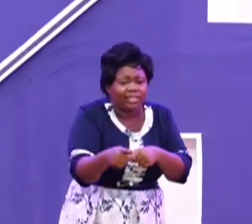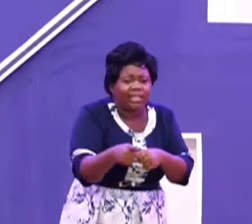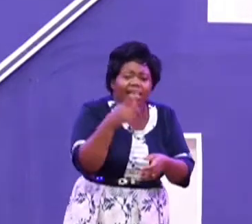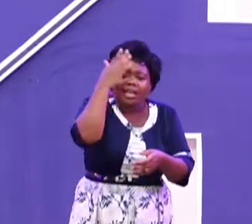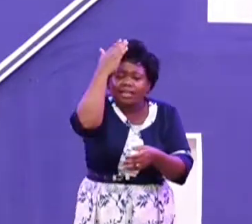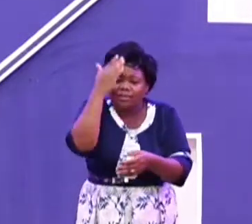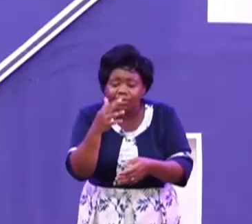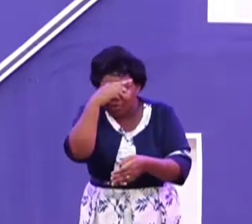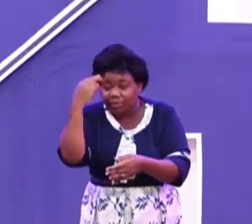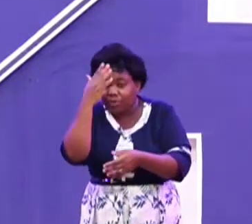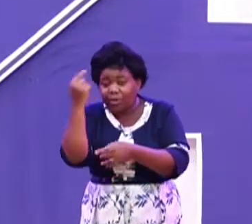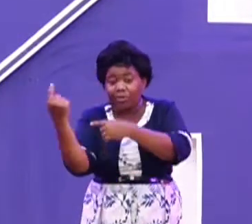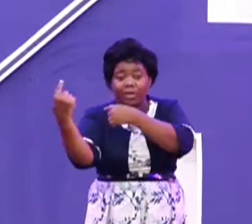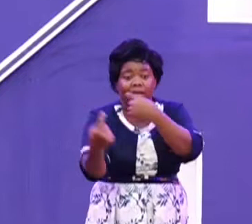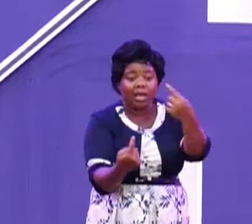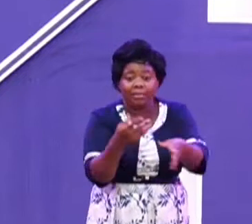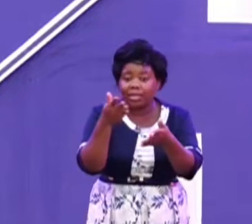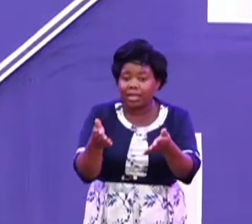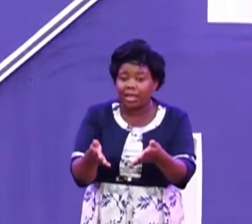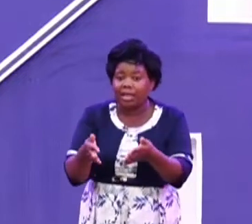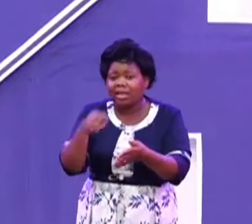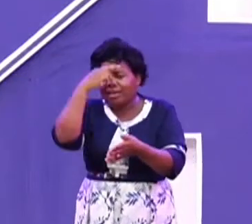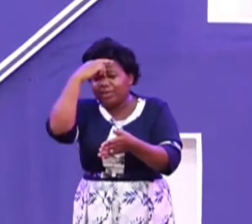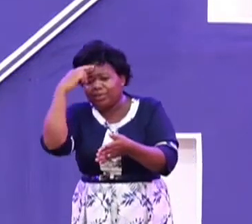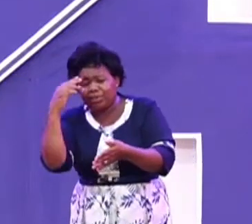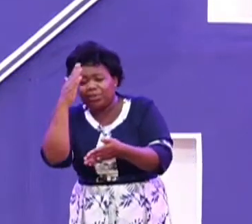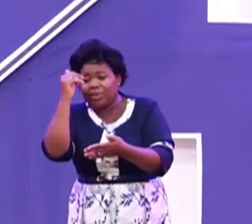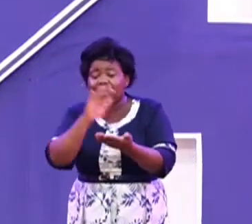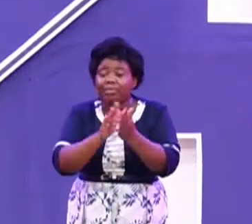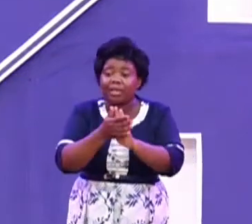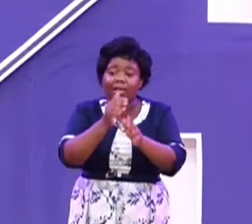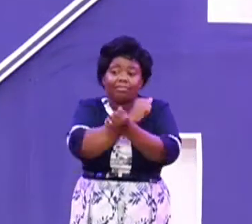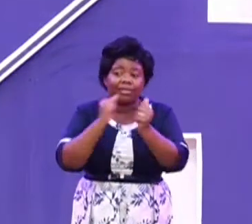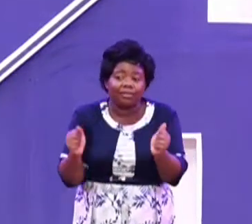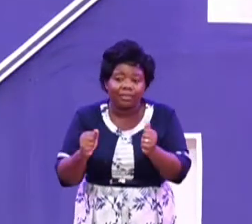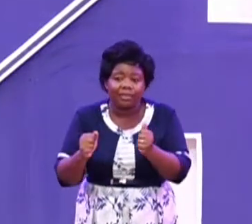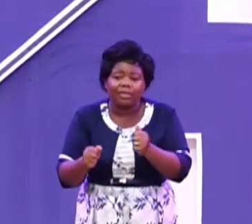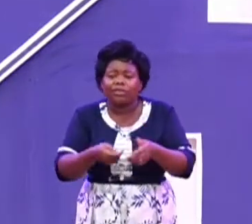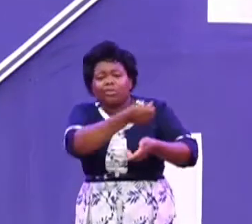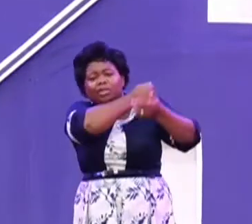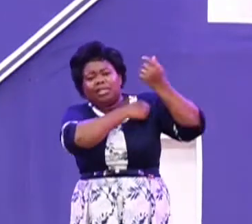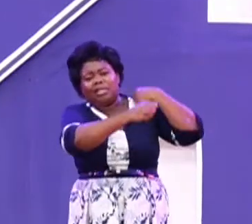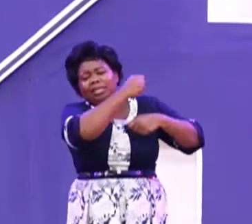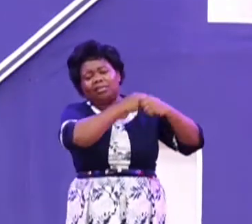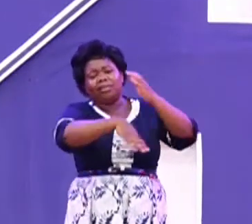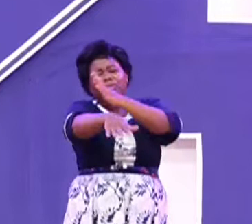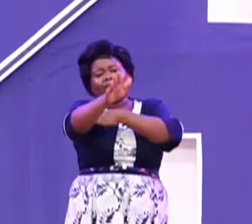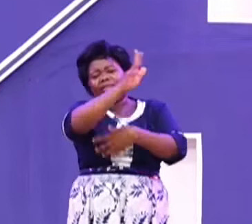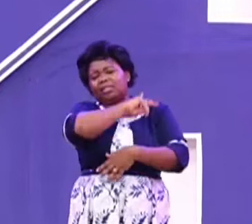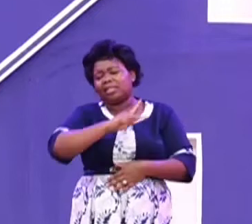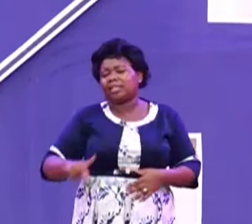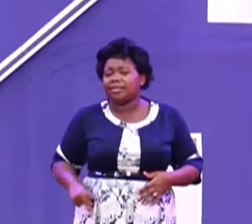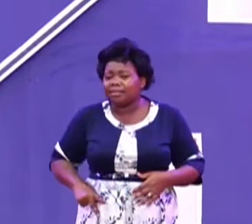brings us here. Kino kye kituleta wano kungana. This is why we got born again. Yesu nga lwaki twala okoka. To inherit the kingdom of God. Okusikira bwa kabaka